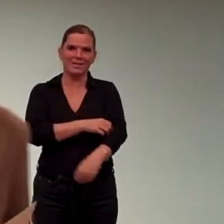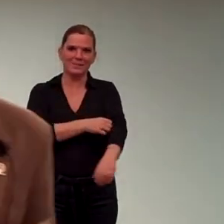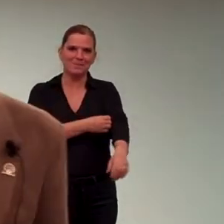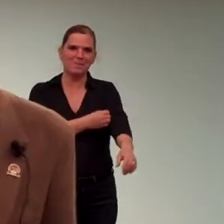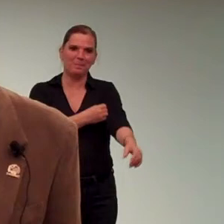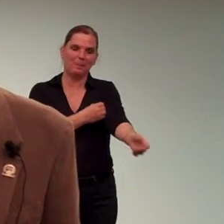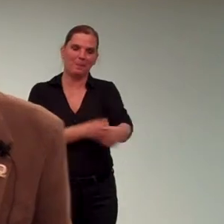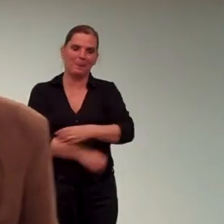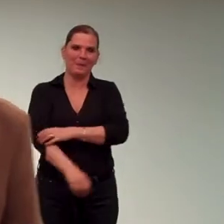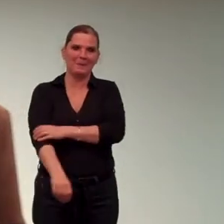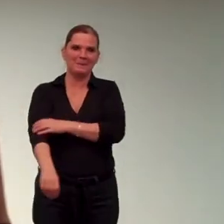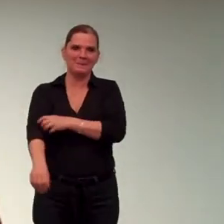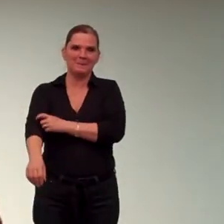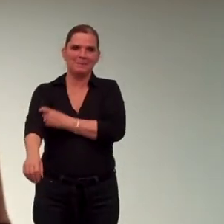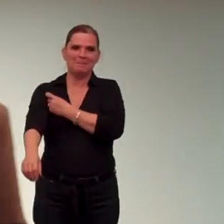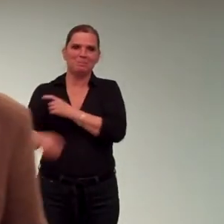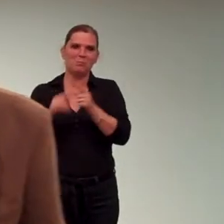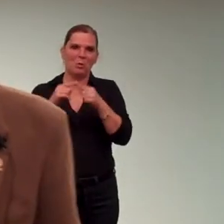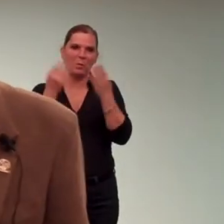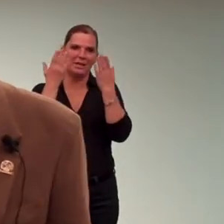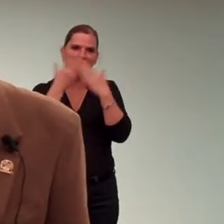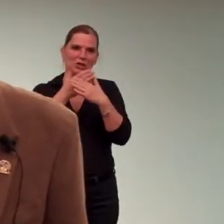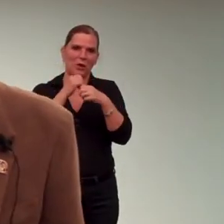went up.